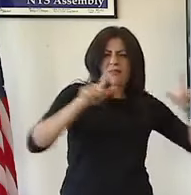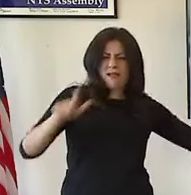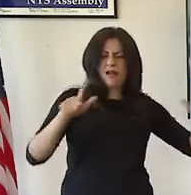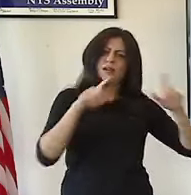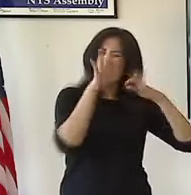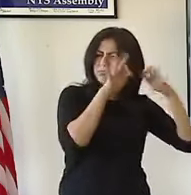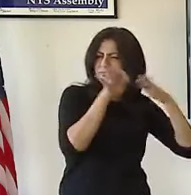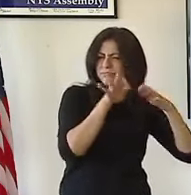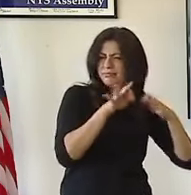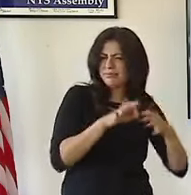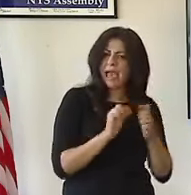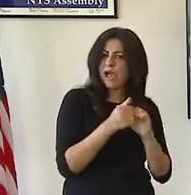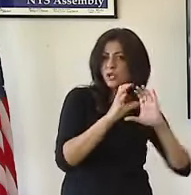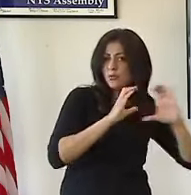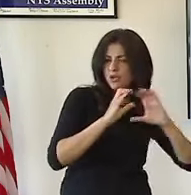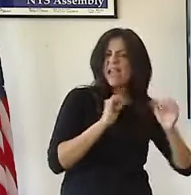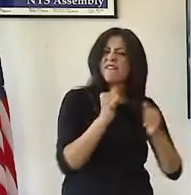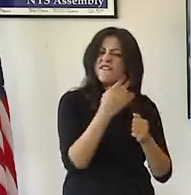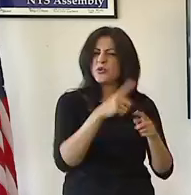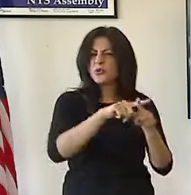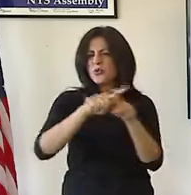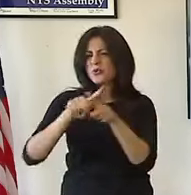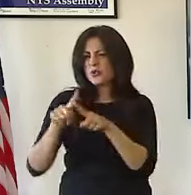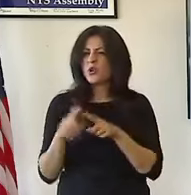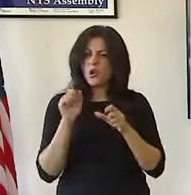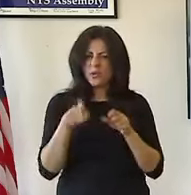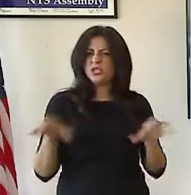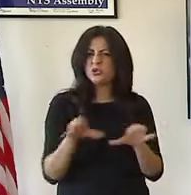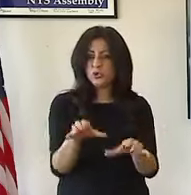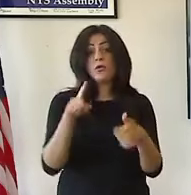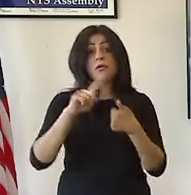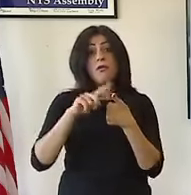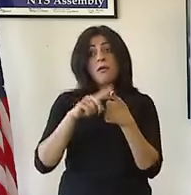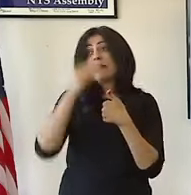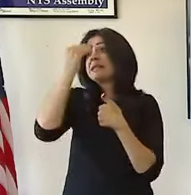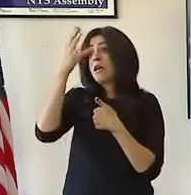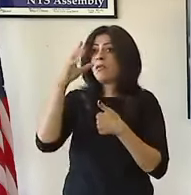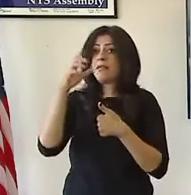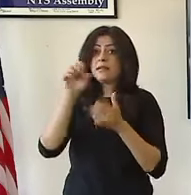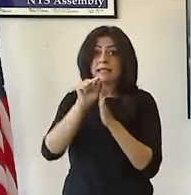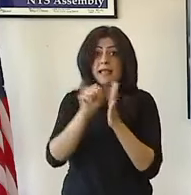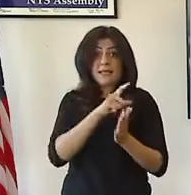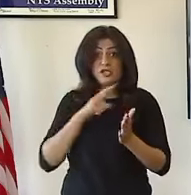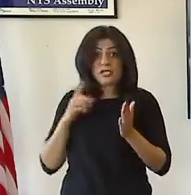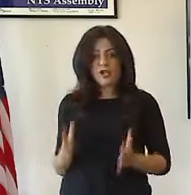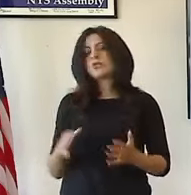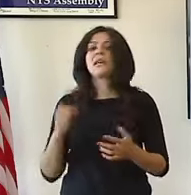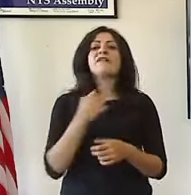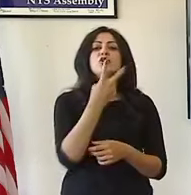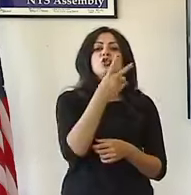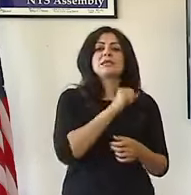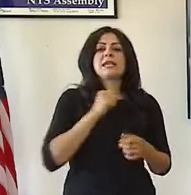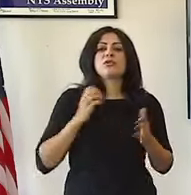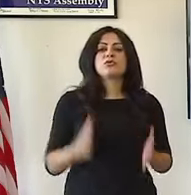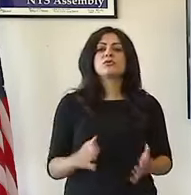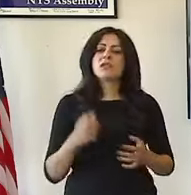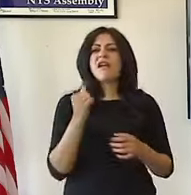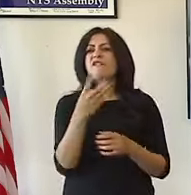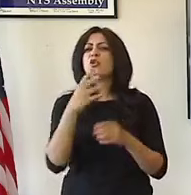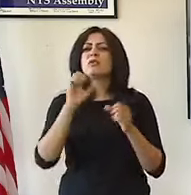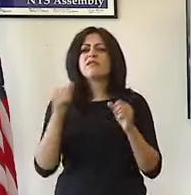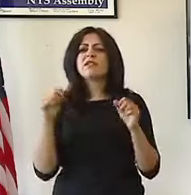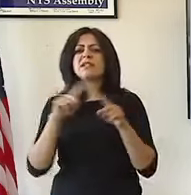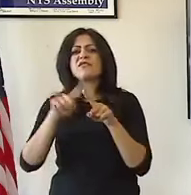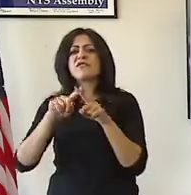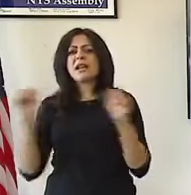exactly how you communicate, because there are a few things that we need to have done. You can tell your state legislator. We have 2 senators and a handful of assembly members